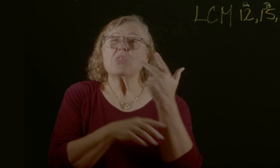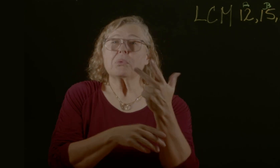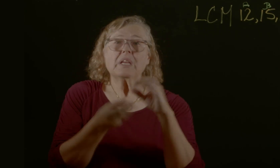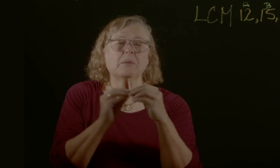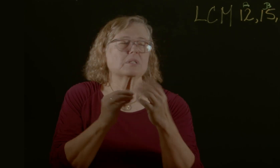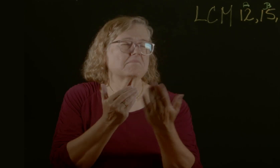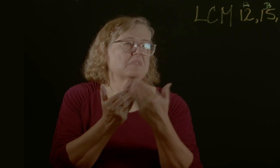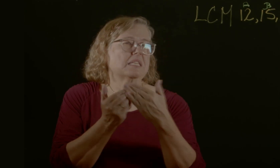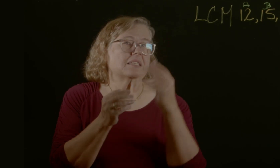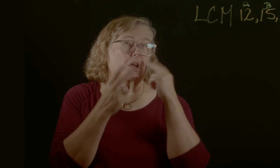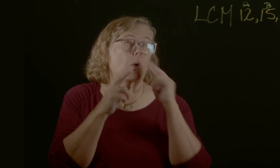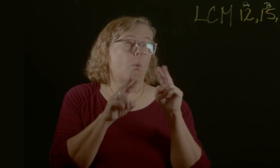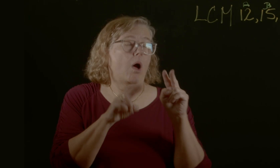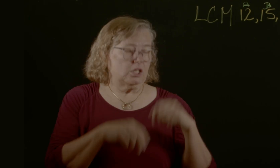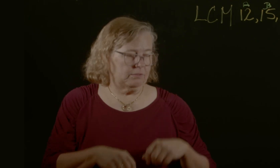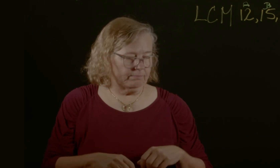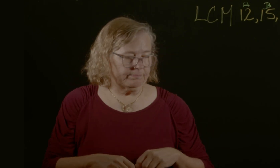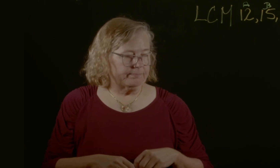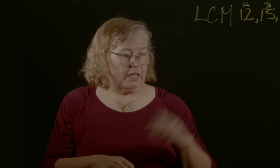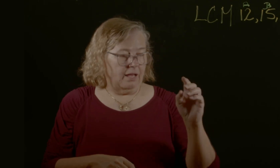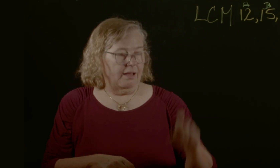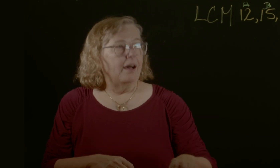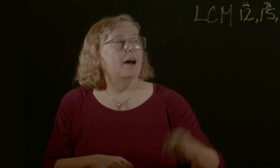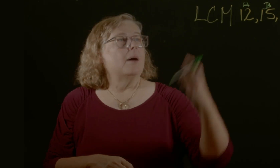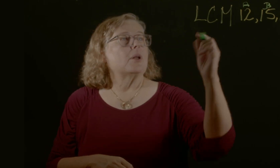With these 3 different numbers, it's still going to be easy. Watch.